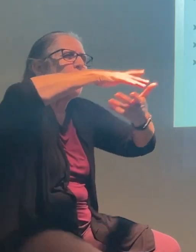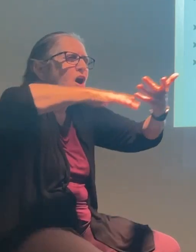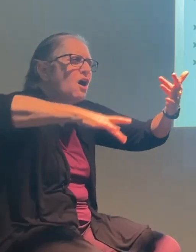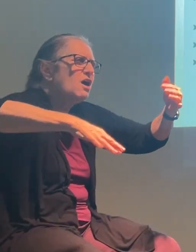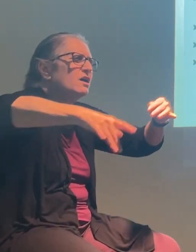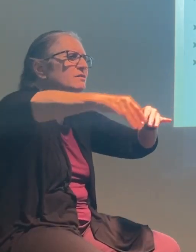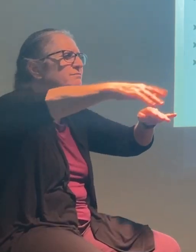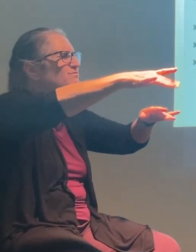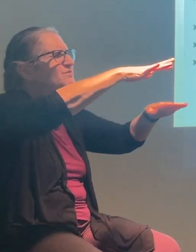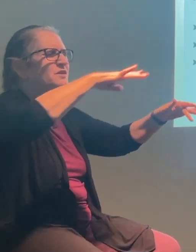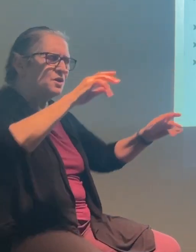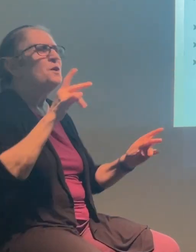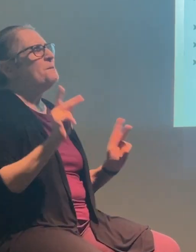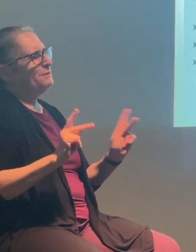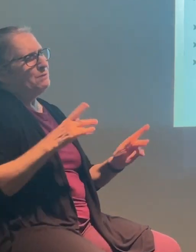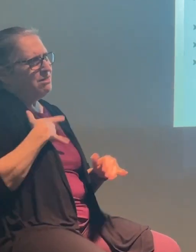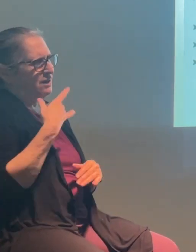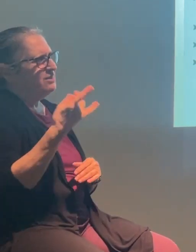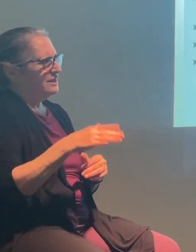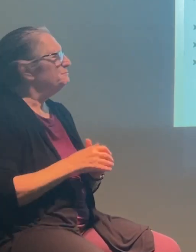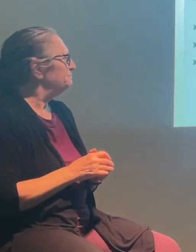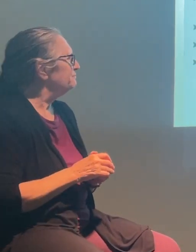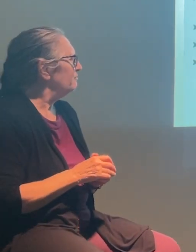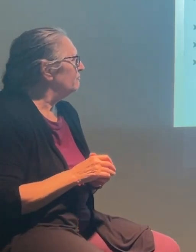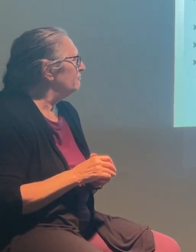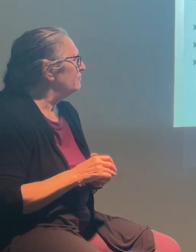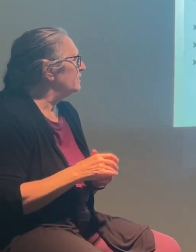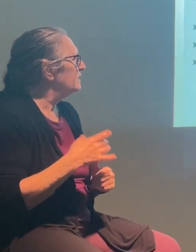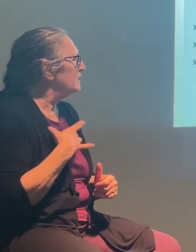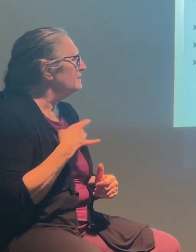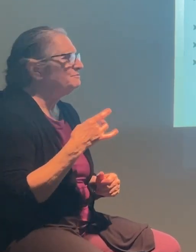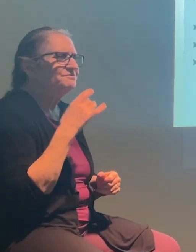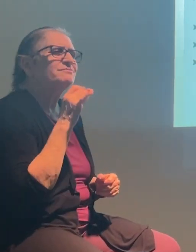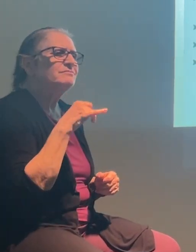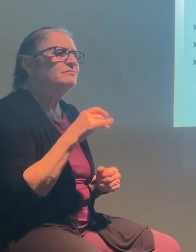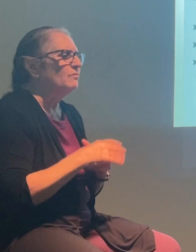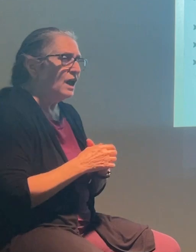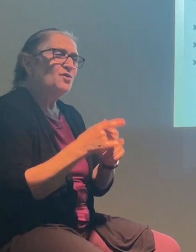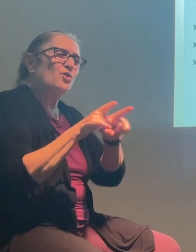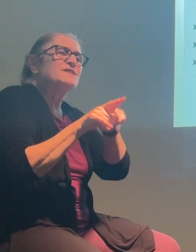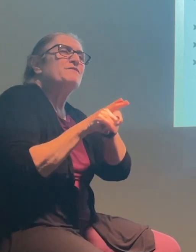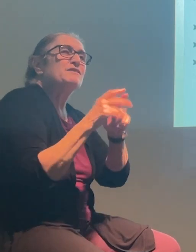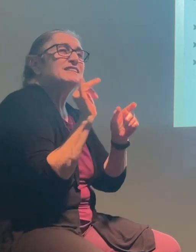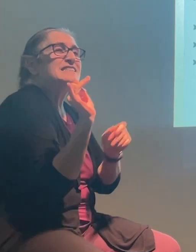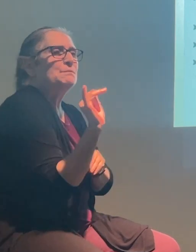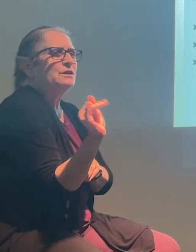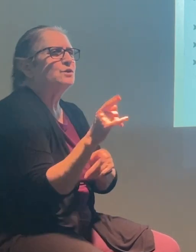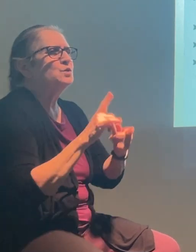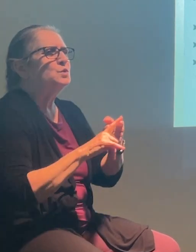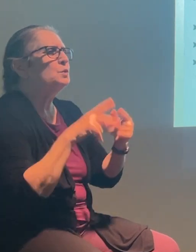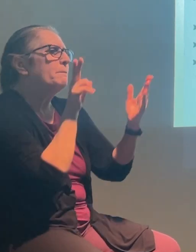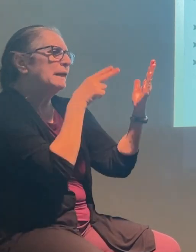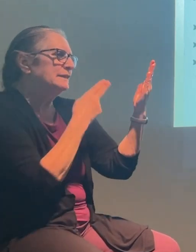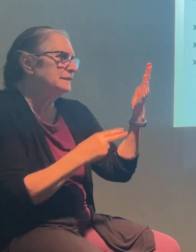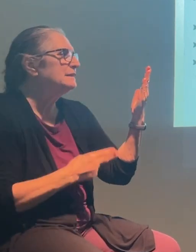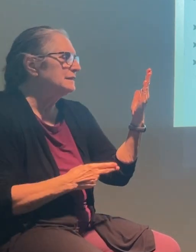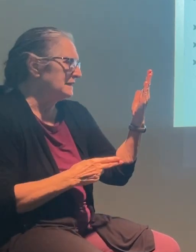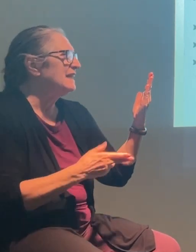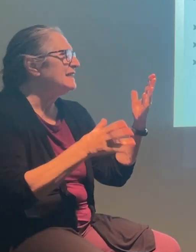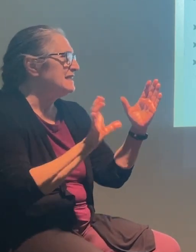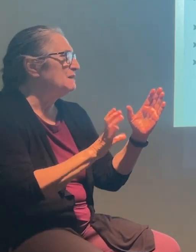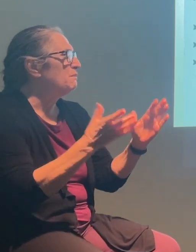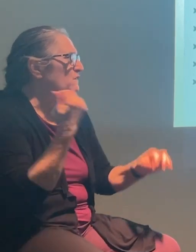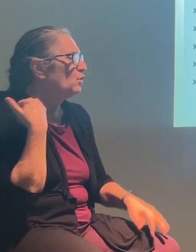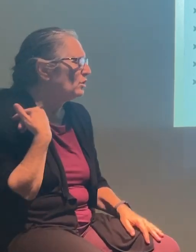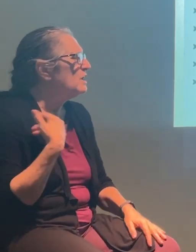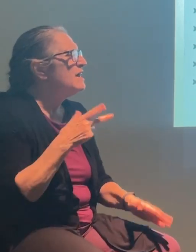of thing that people liked. And they were also coincidentally very similar to paintings being done slightly before that. So there's a